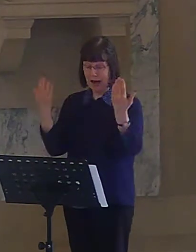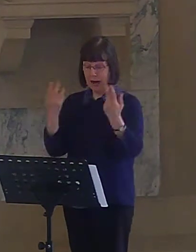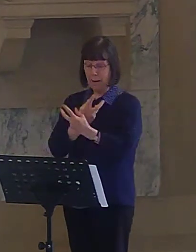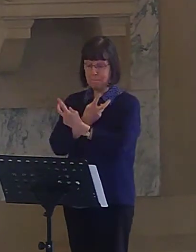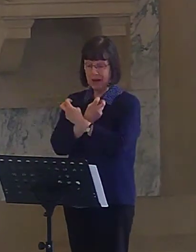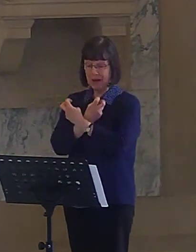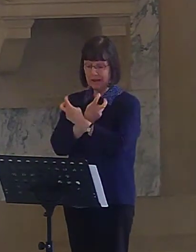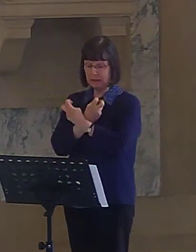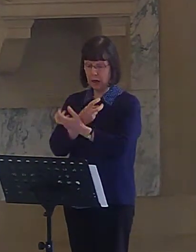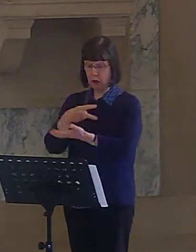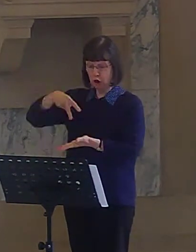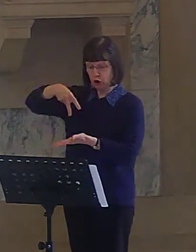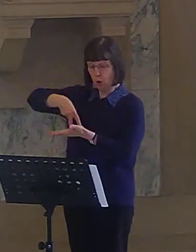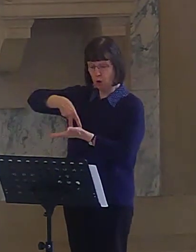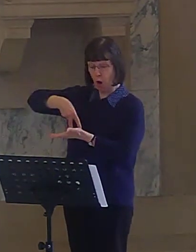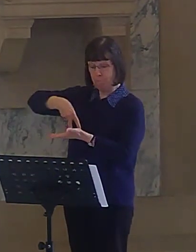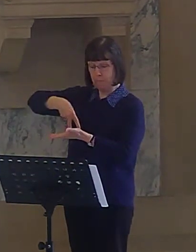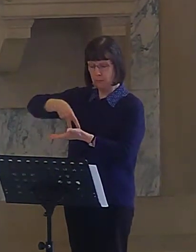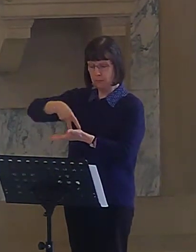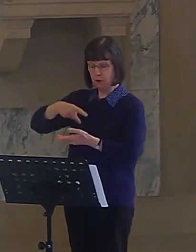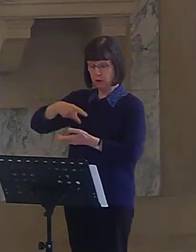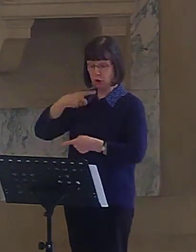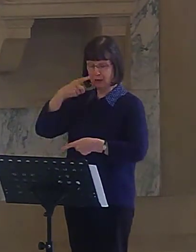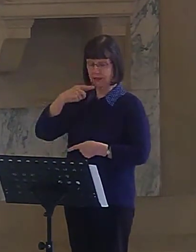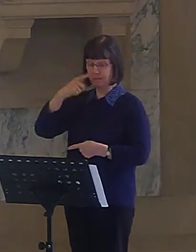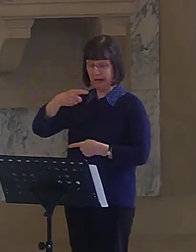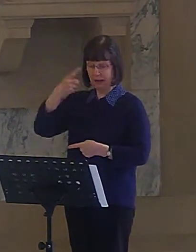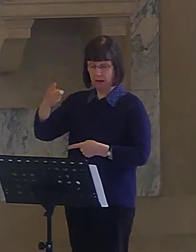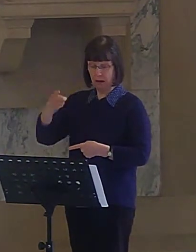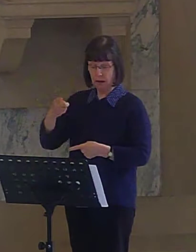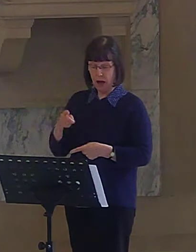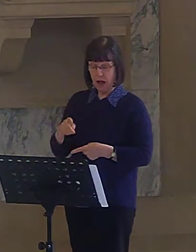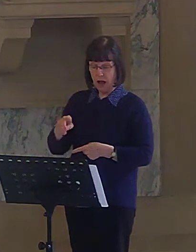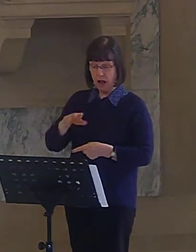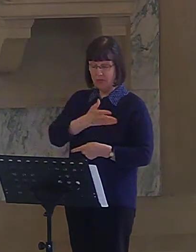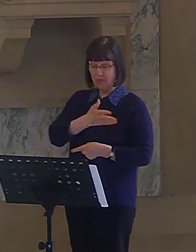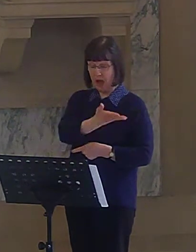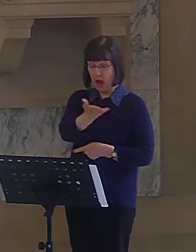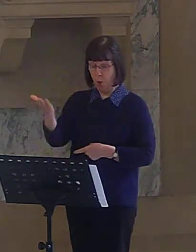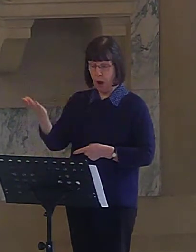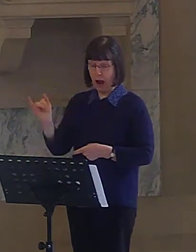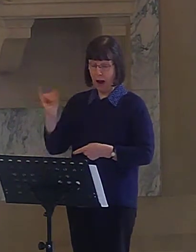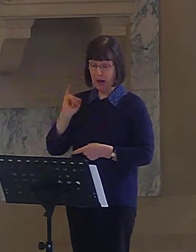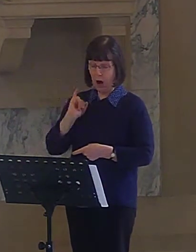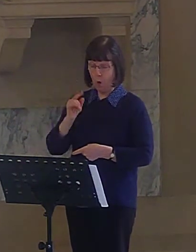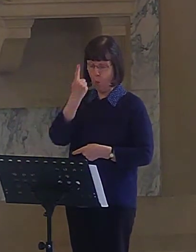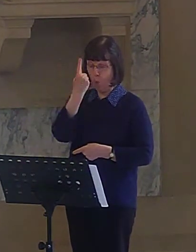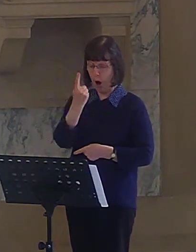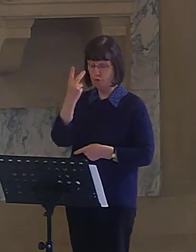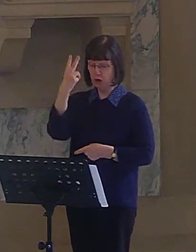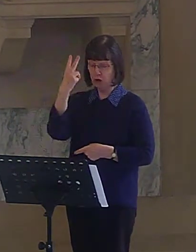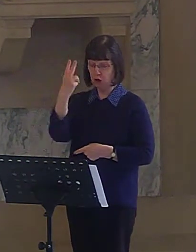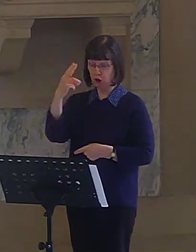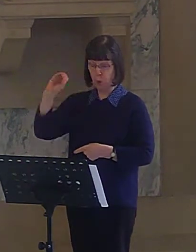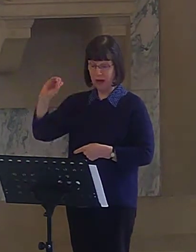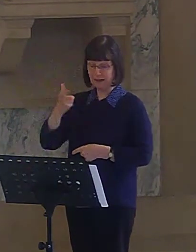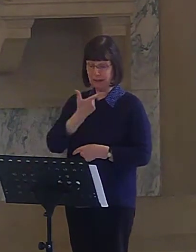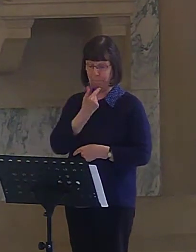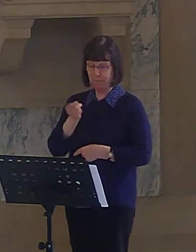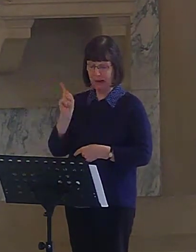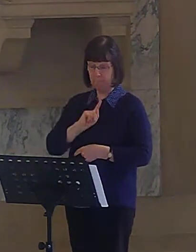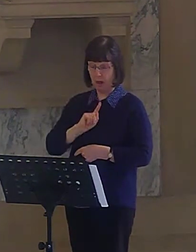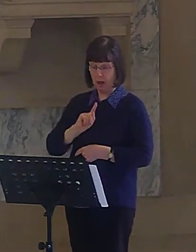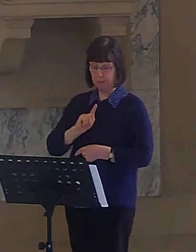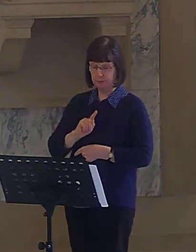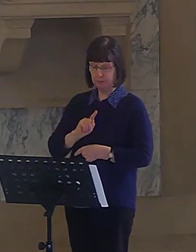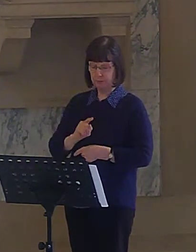One day, Peter stood up to speak, and there were about 120 people.